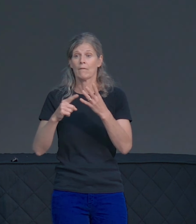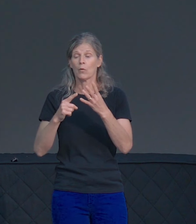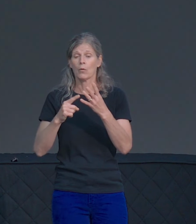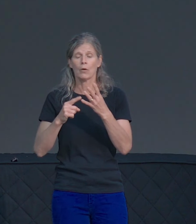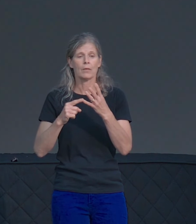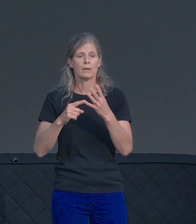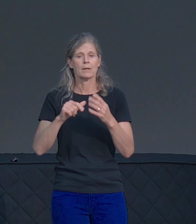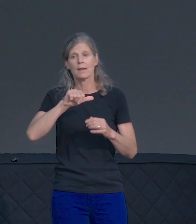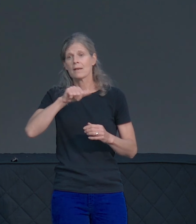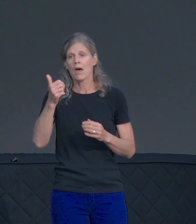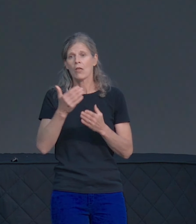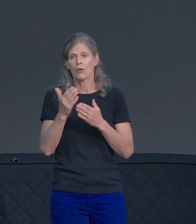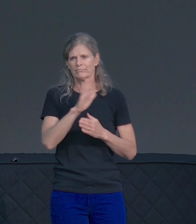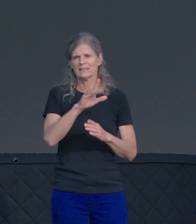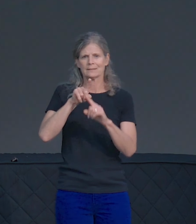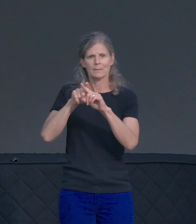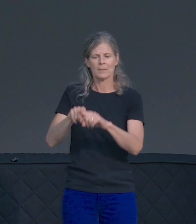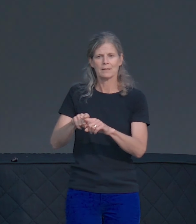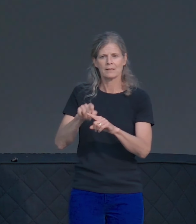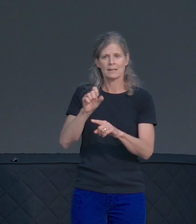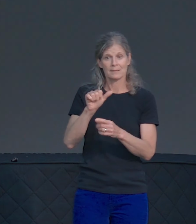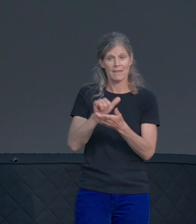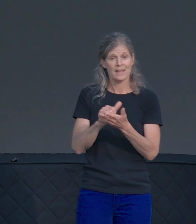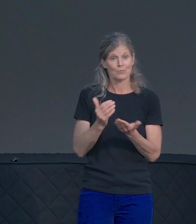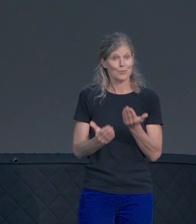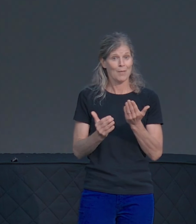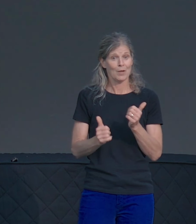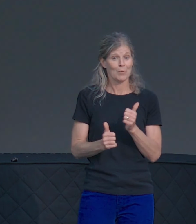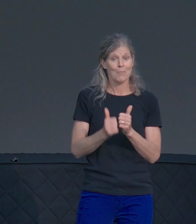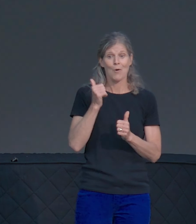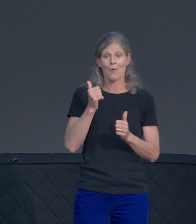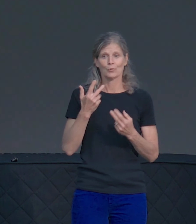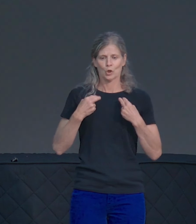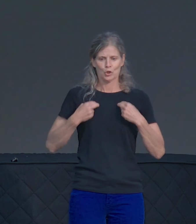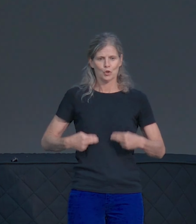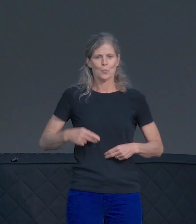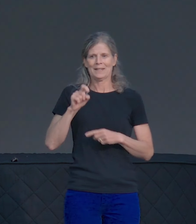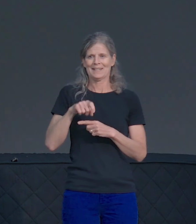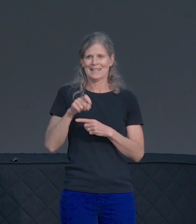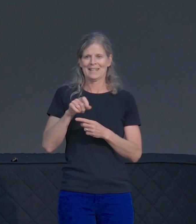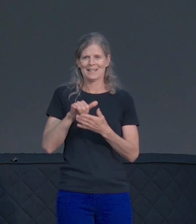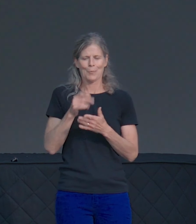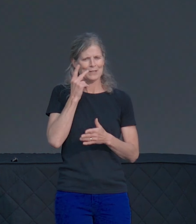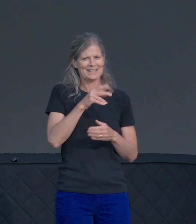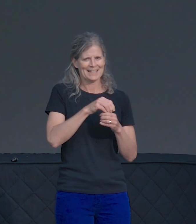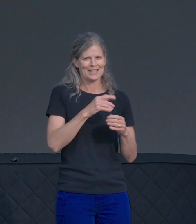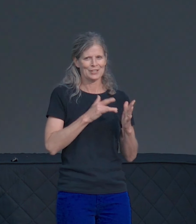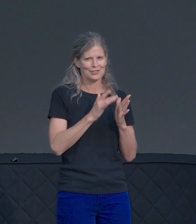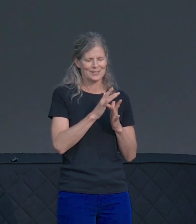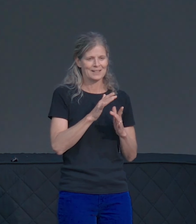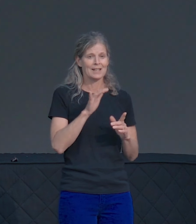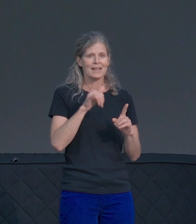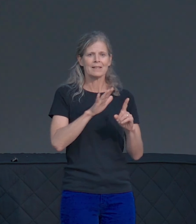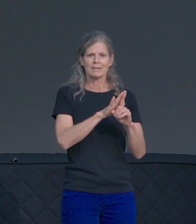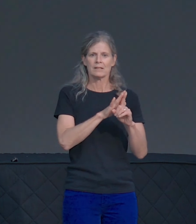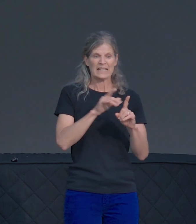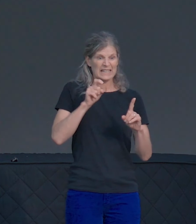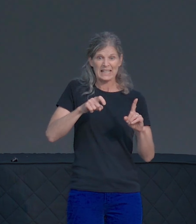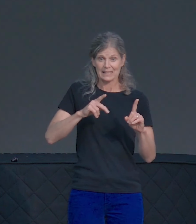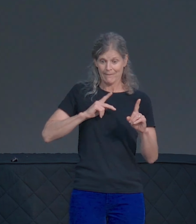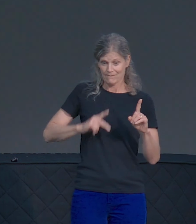another aspect of his dependence, and this is probably the most human need that we see in Jesus here, and that's his need for physical